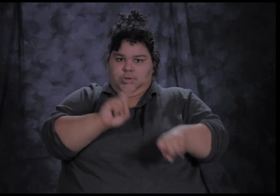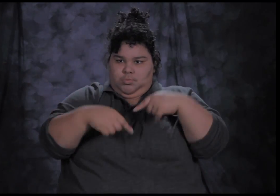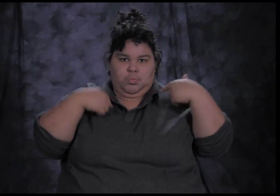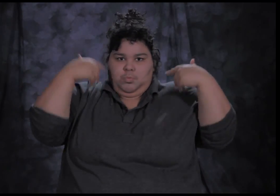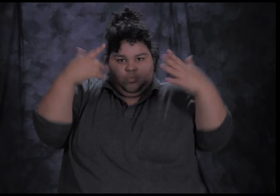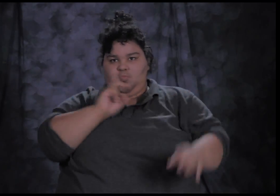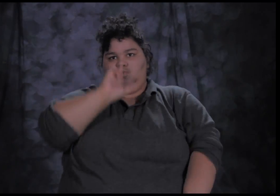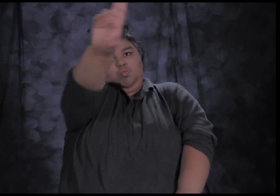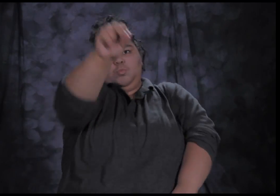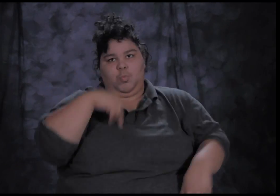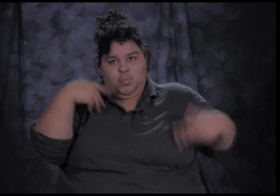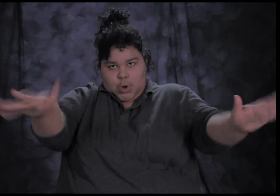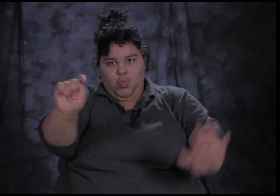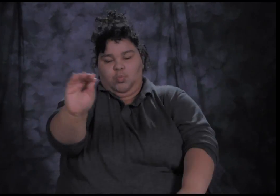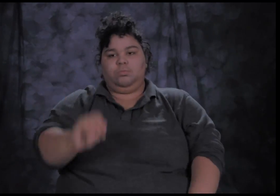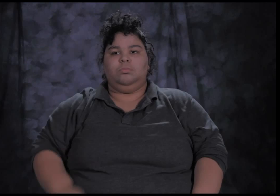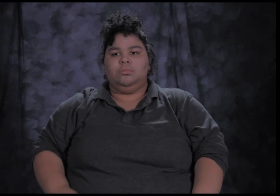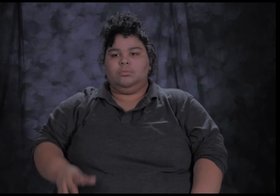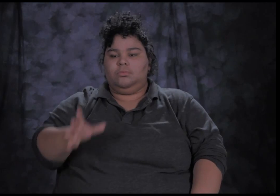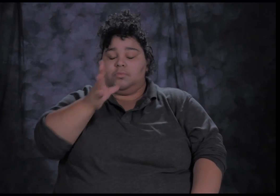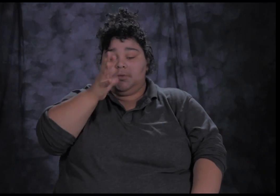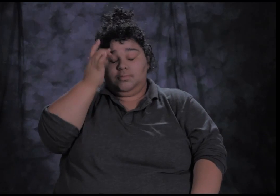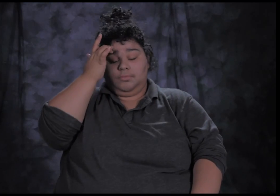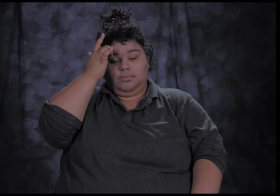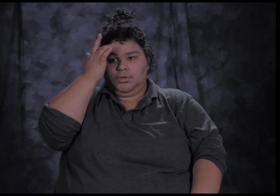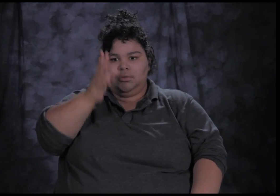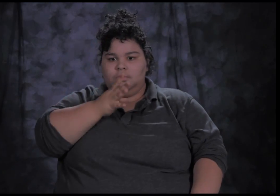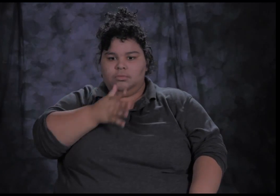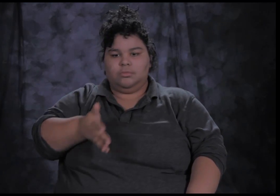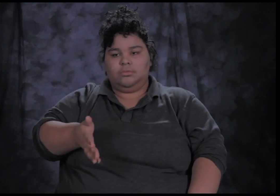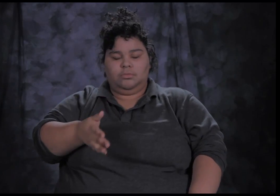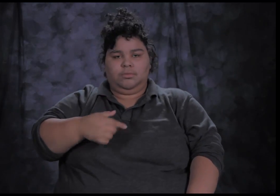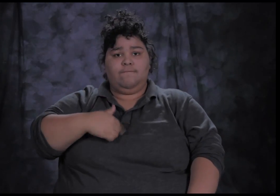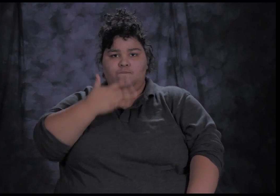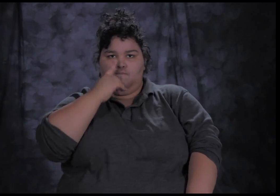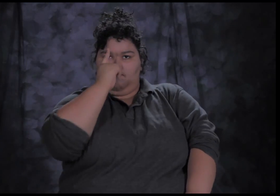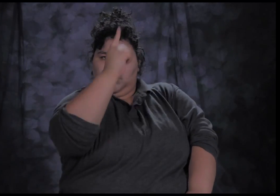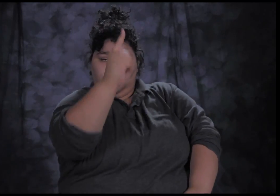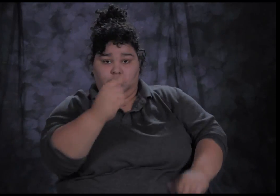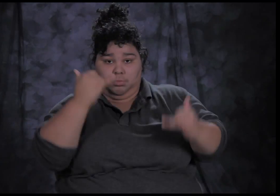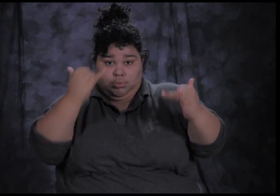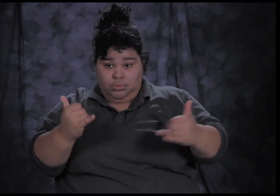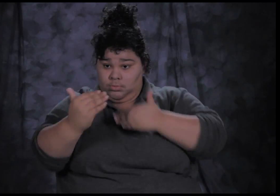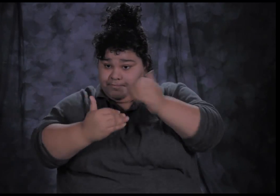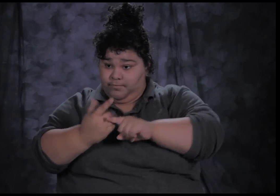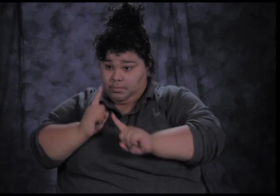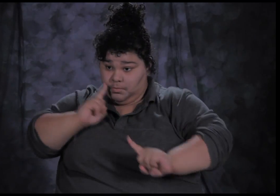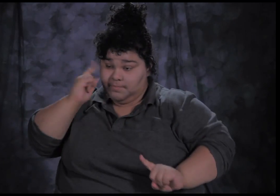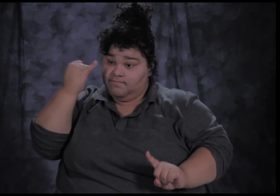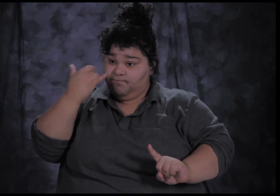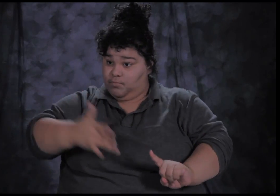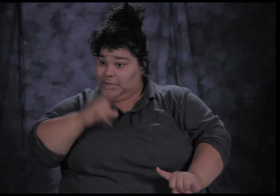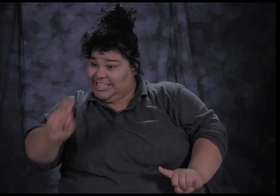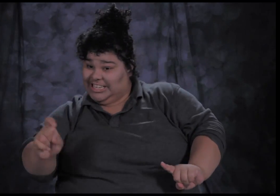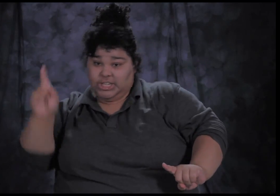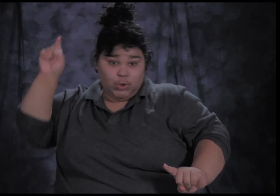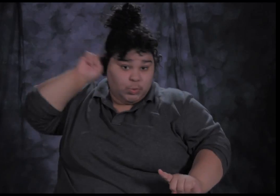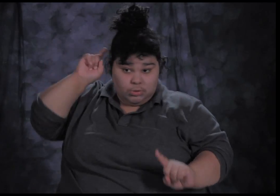said no. And she was like, look, what we'll do is we'll get you a hearing aid. And if that works and you hear okay,